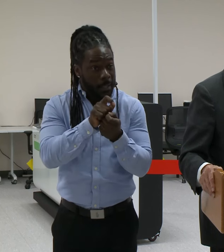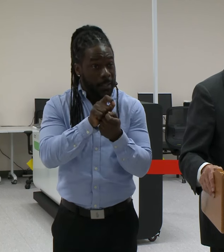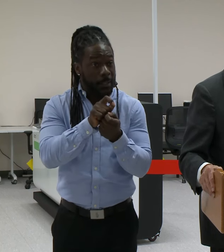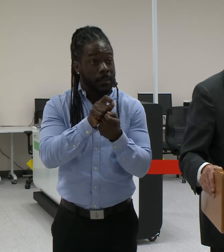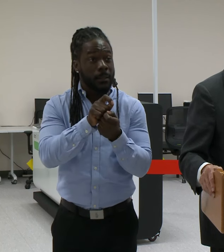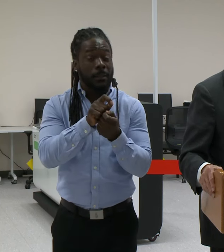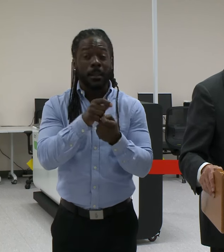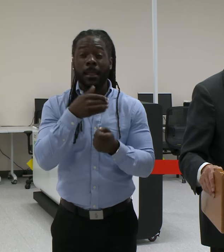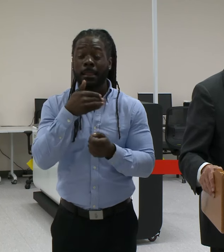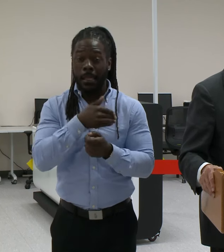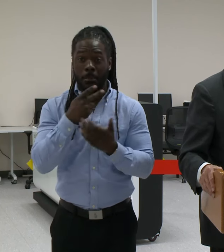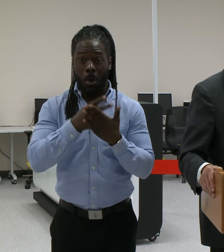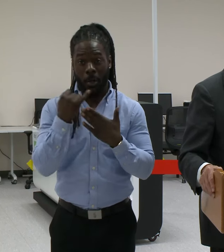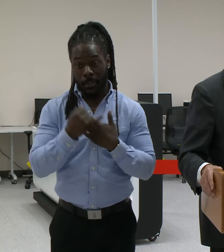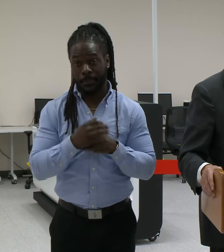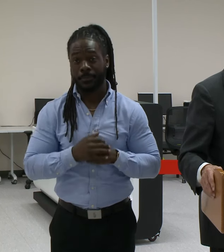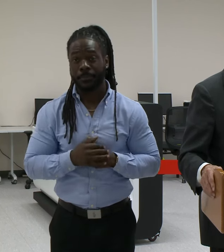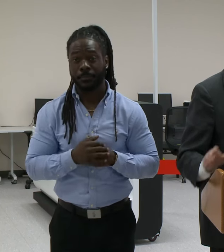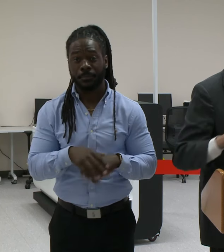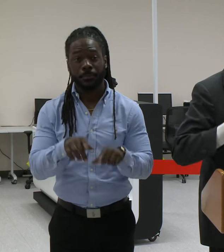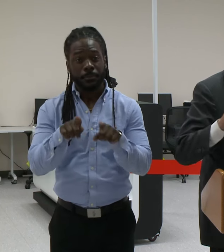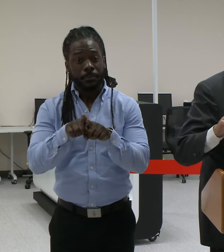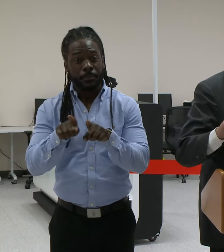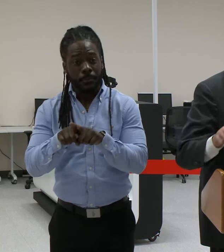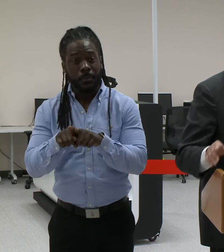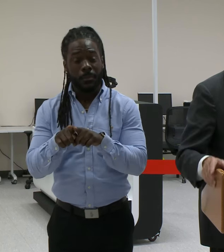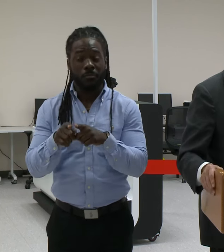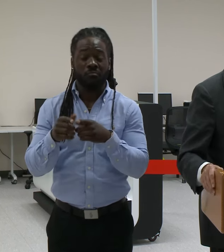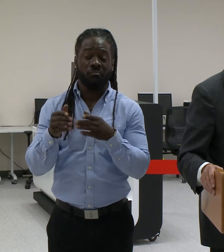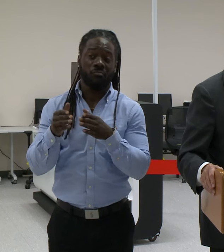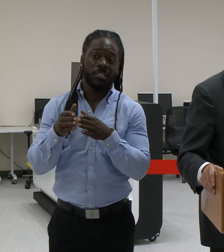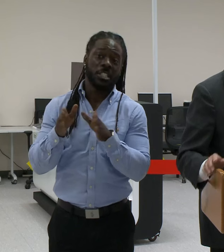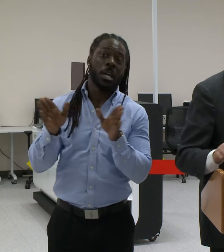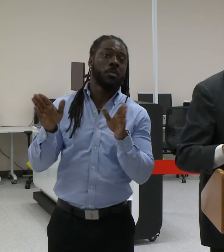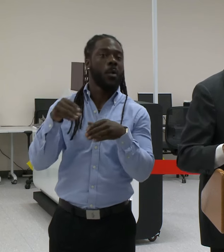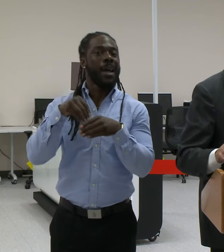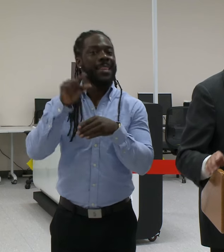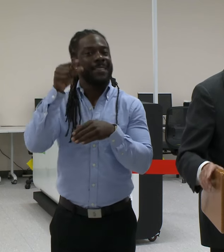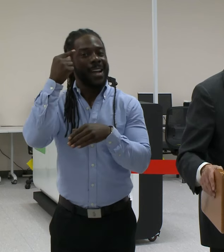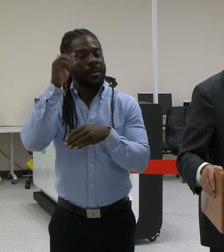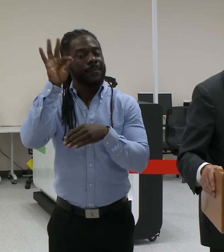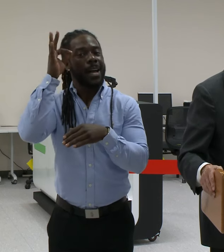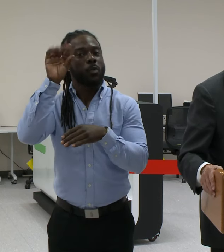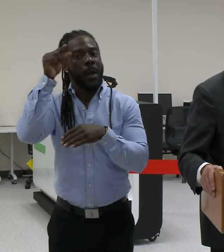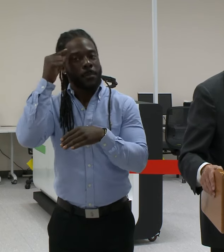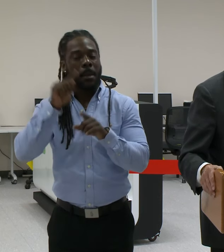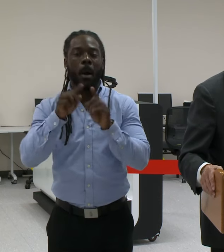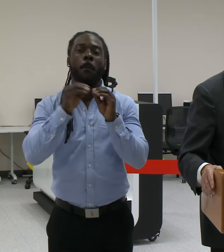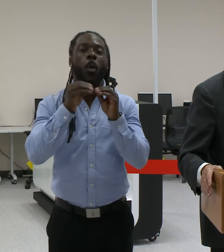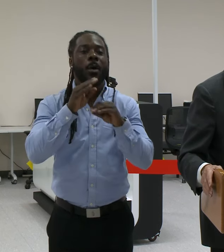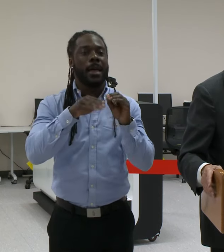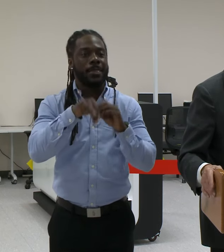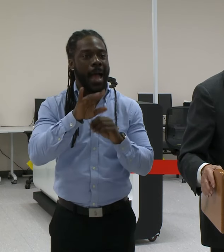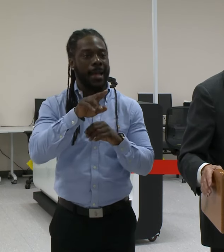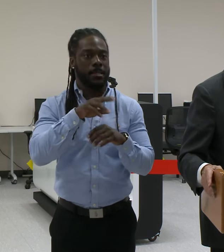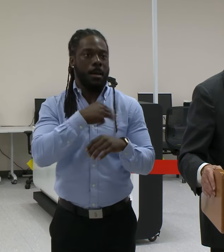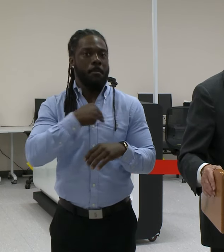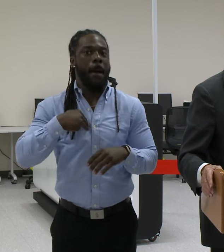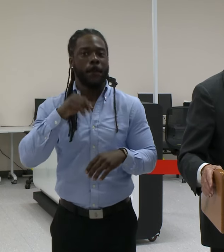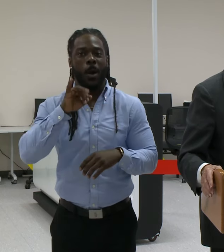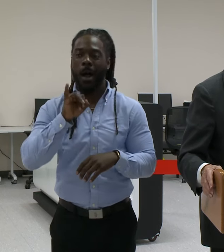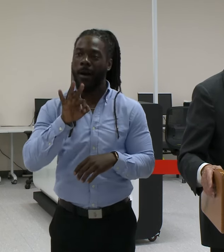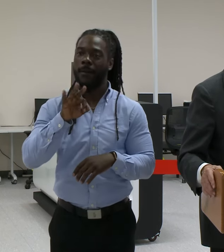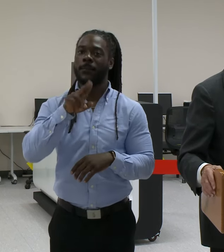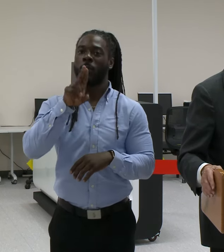this enterprise, but also generally throughout the federal government. But more than that, is an extraordinary member of the United States